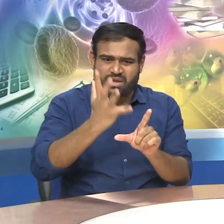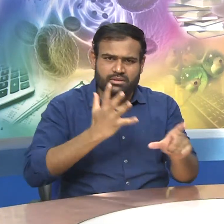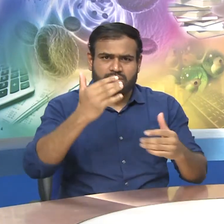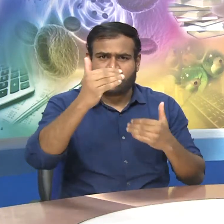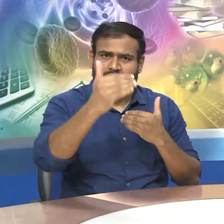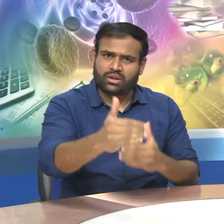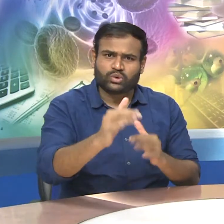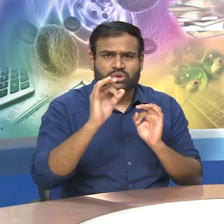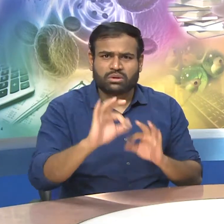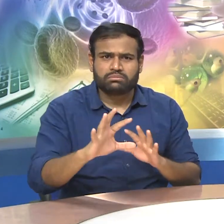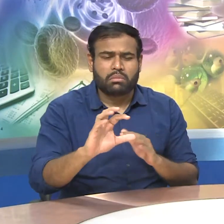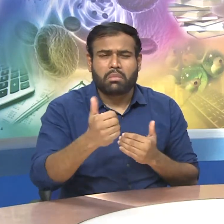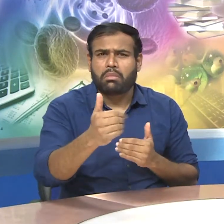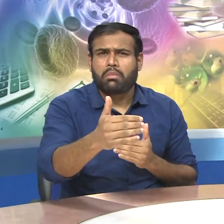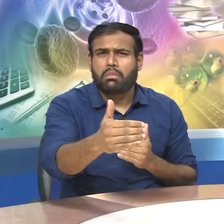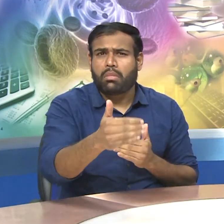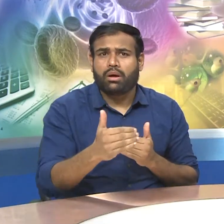of Chief Minister.